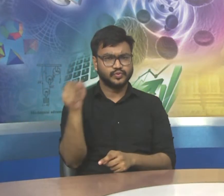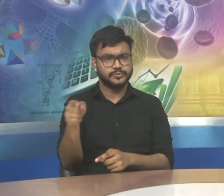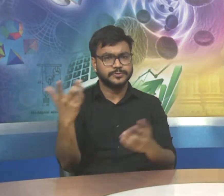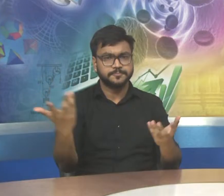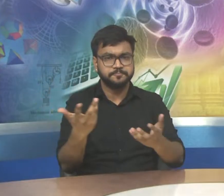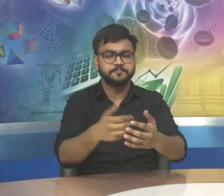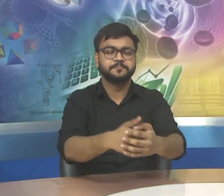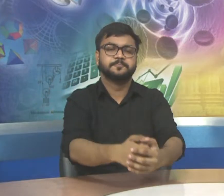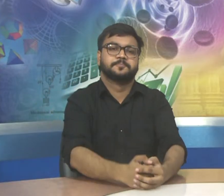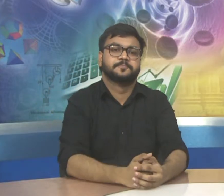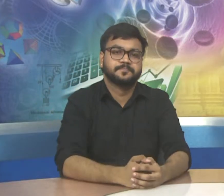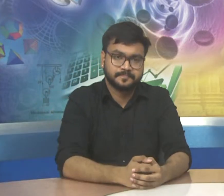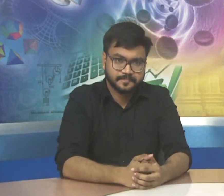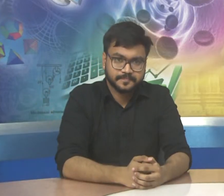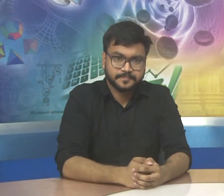balloons in two different ways.